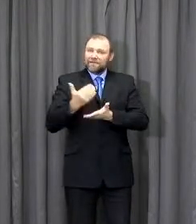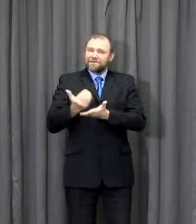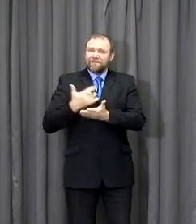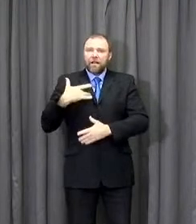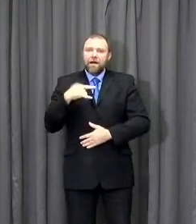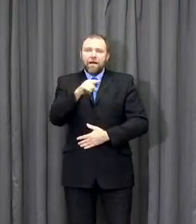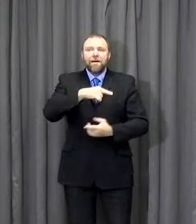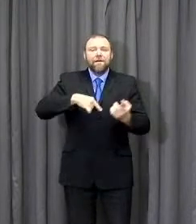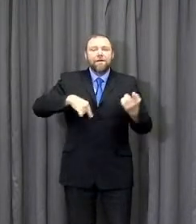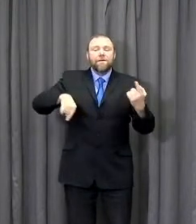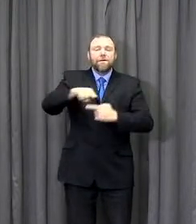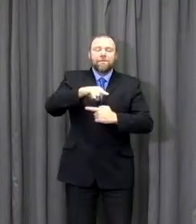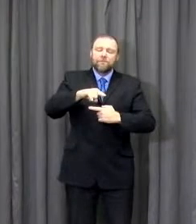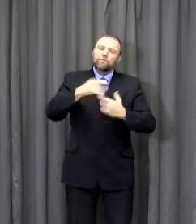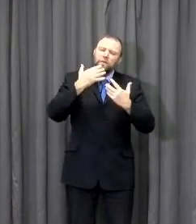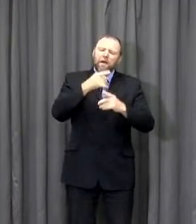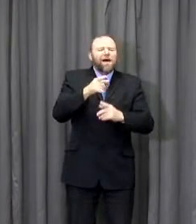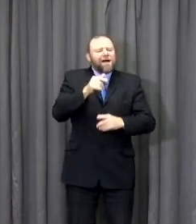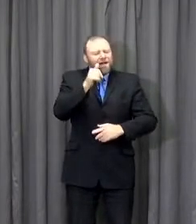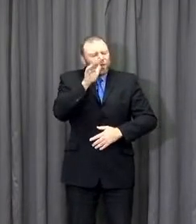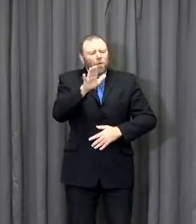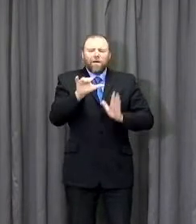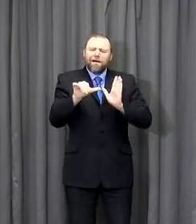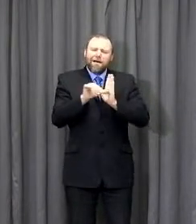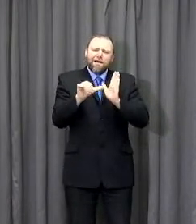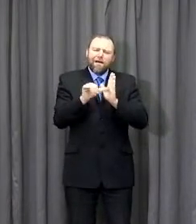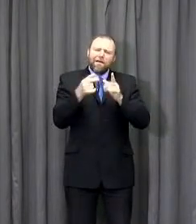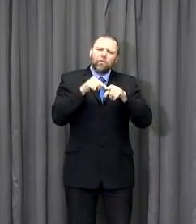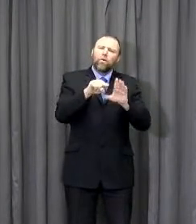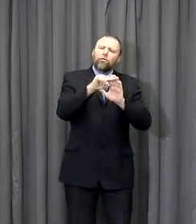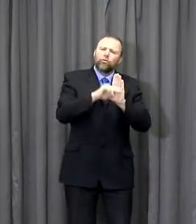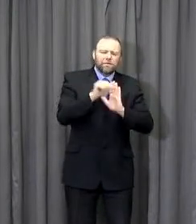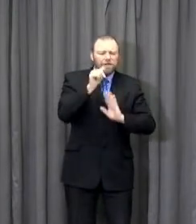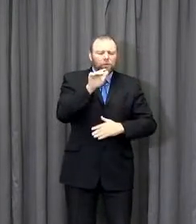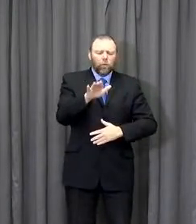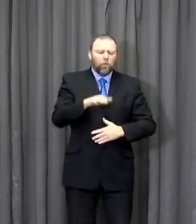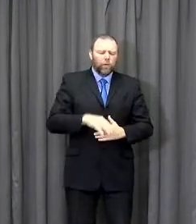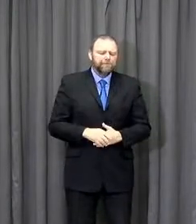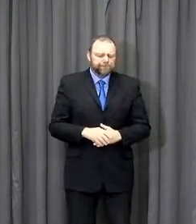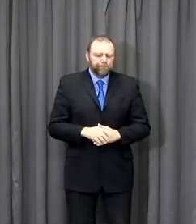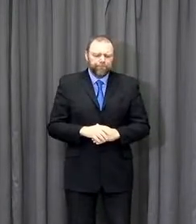is complying with those rules, difficult though we know they are for everybody to follow.